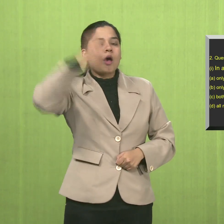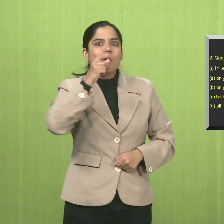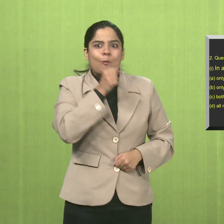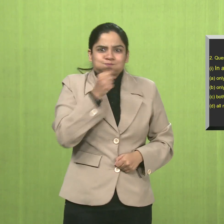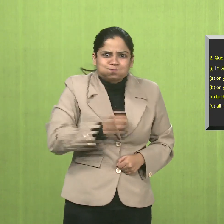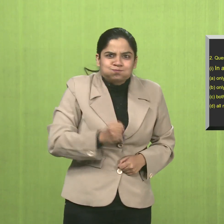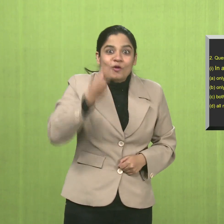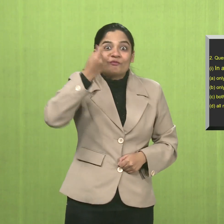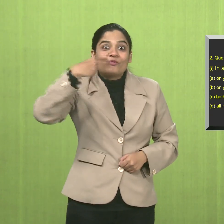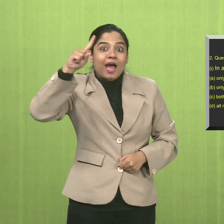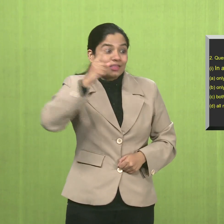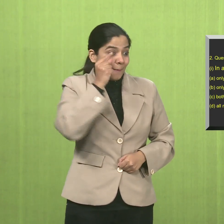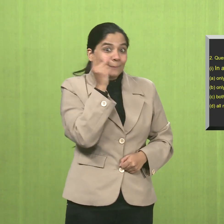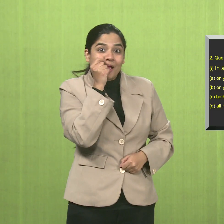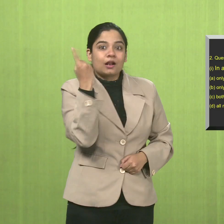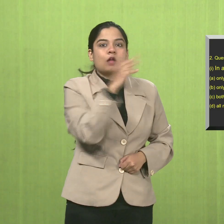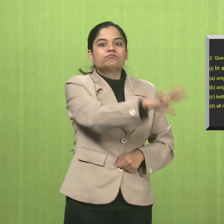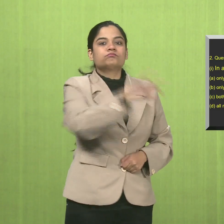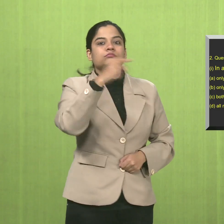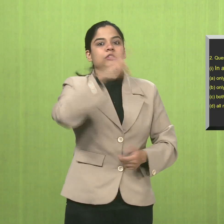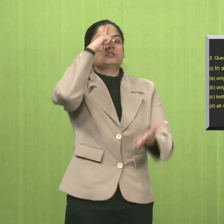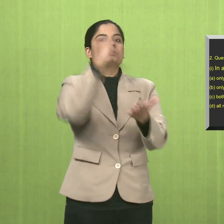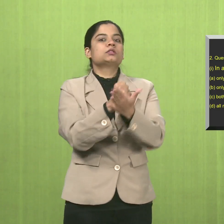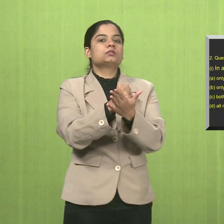older male, the male head of the family. It can be the grandfather or the father.